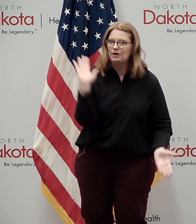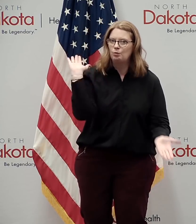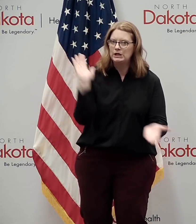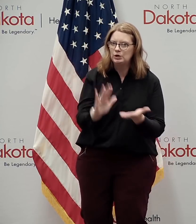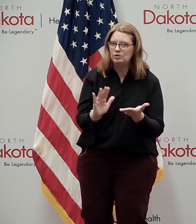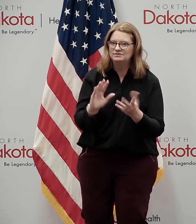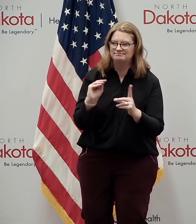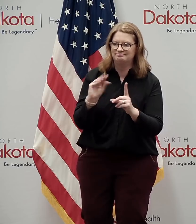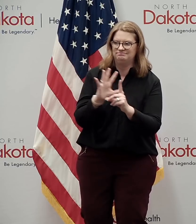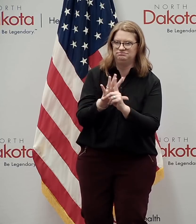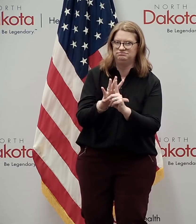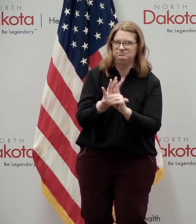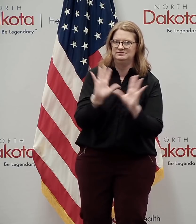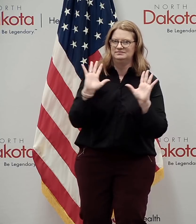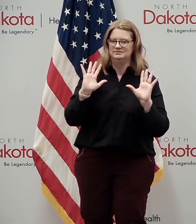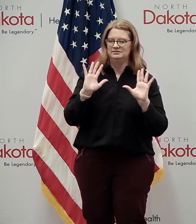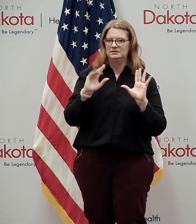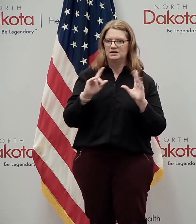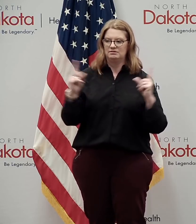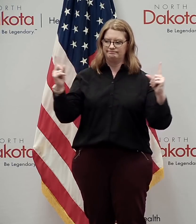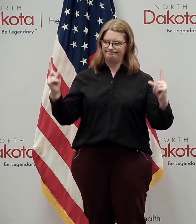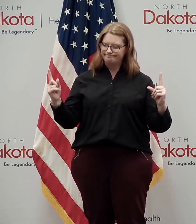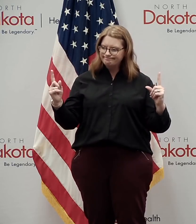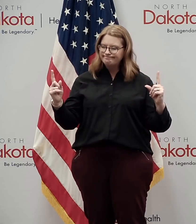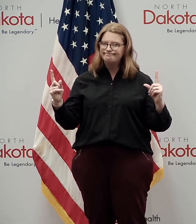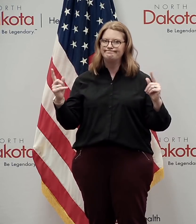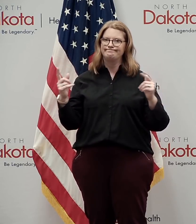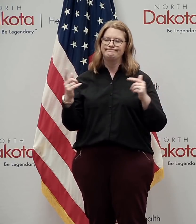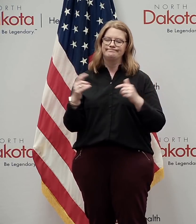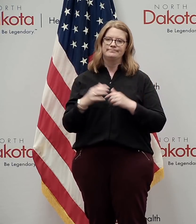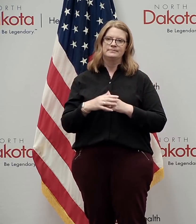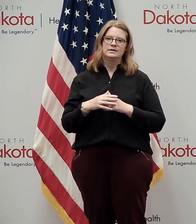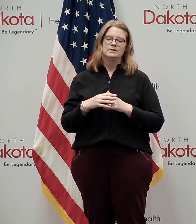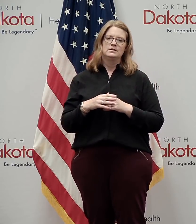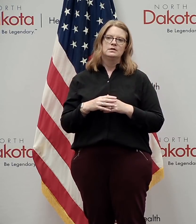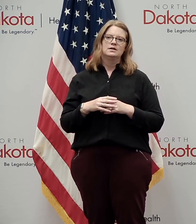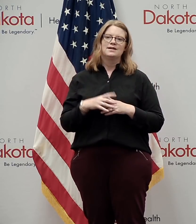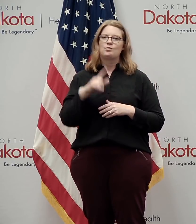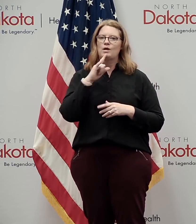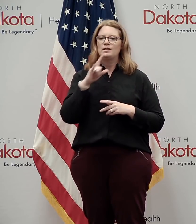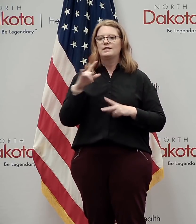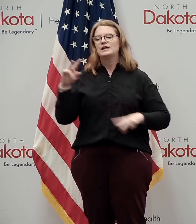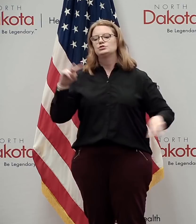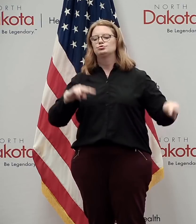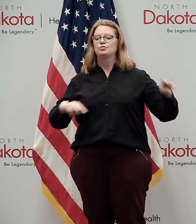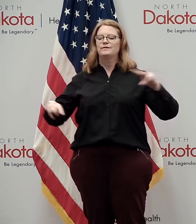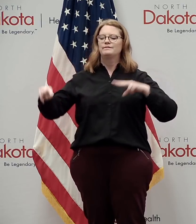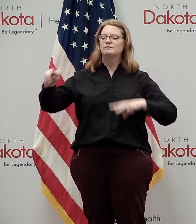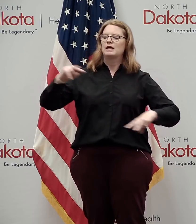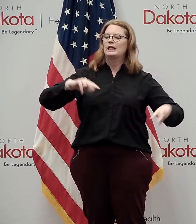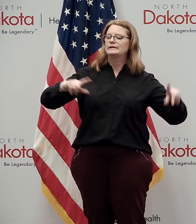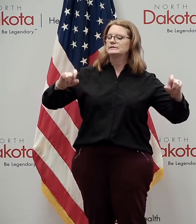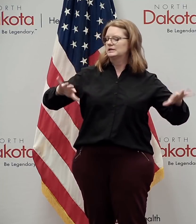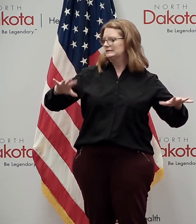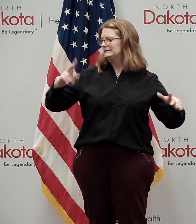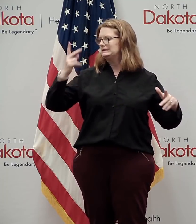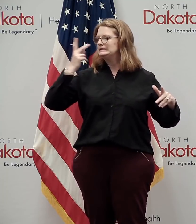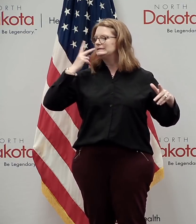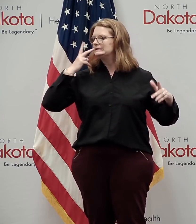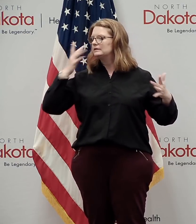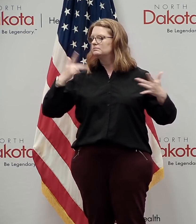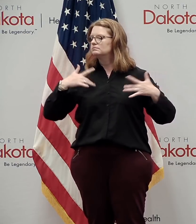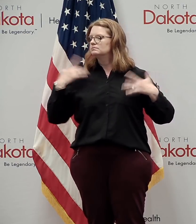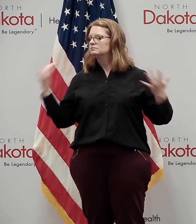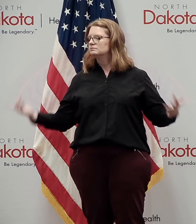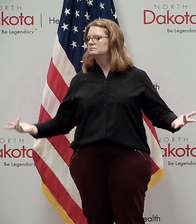exposure. And we would do basically, surveillance testing to just see, what the level is going